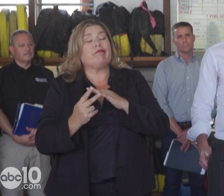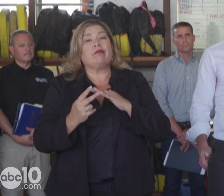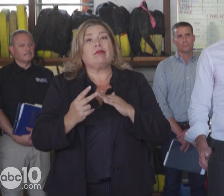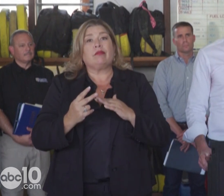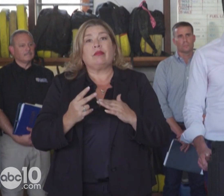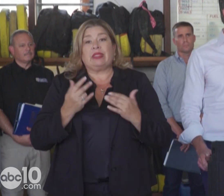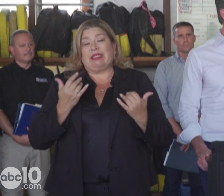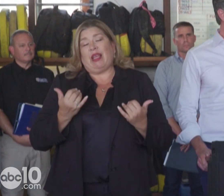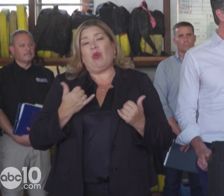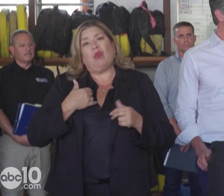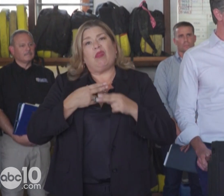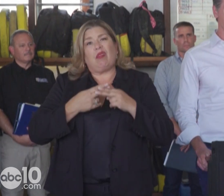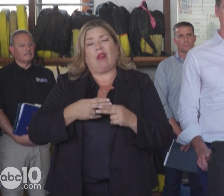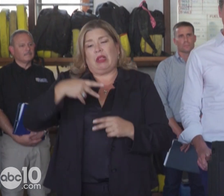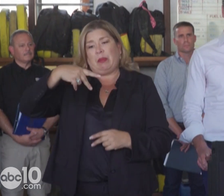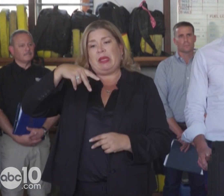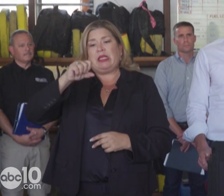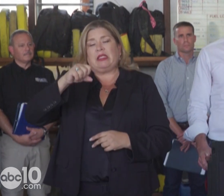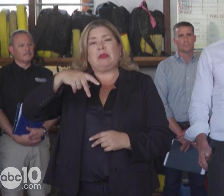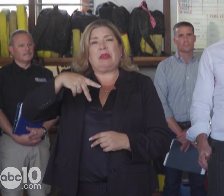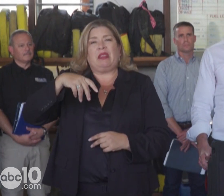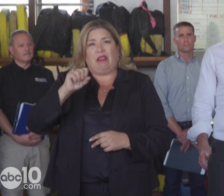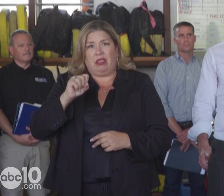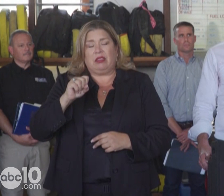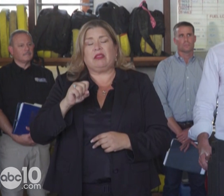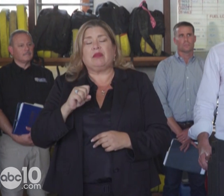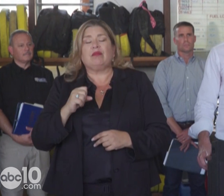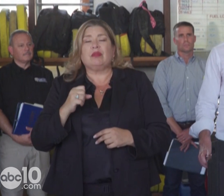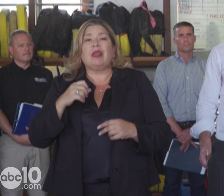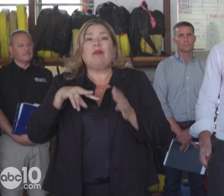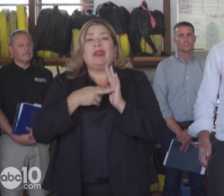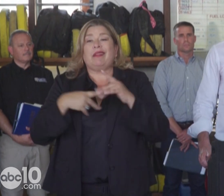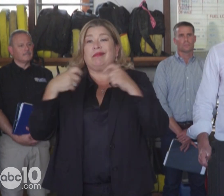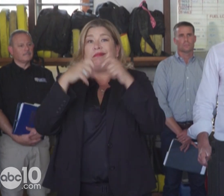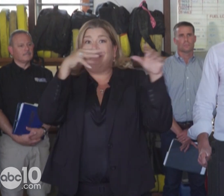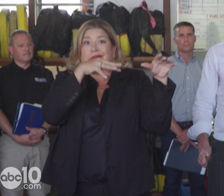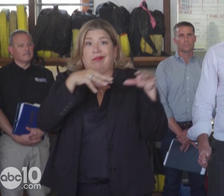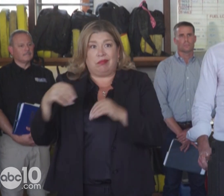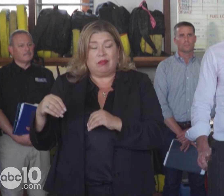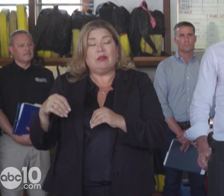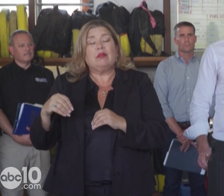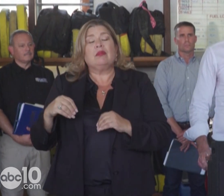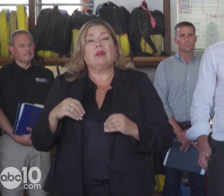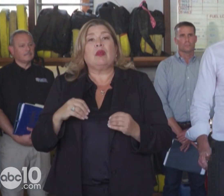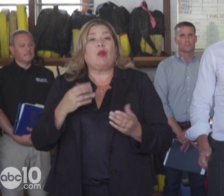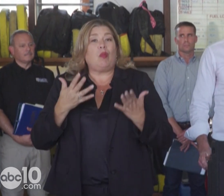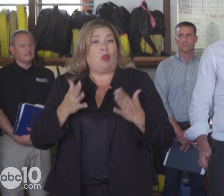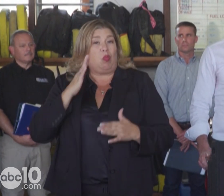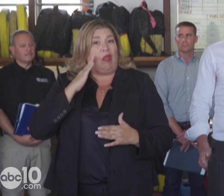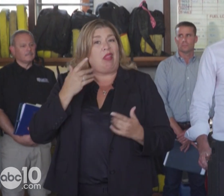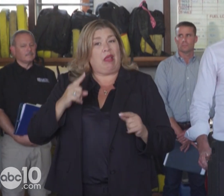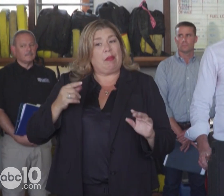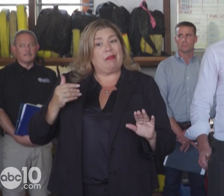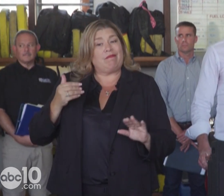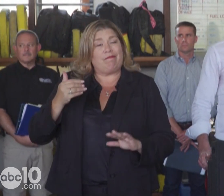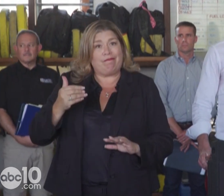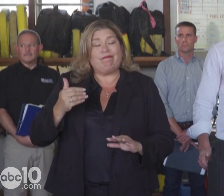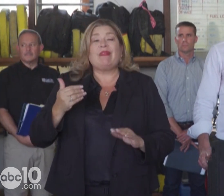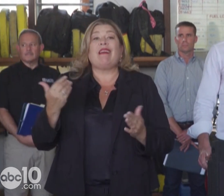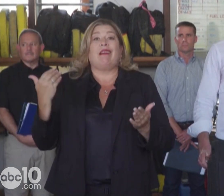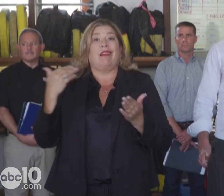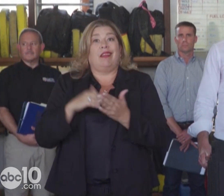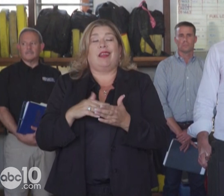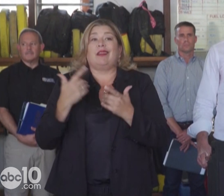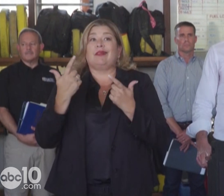now commonly referred to PSPS, the de-energization, is likely to occur at scale